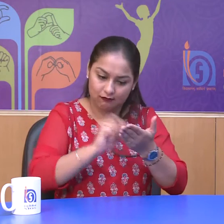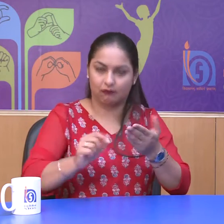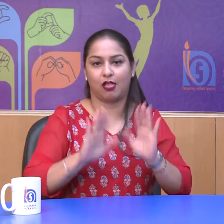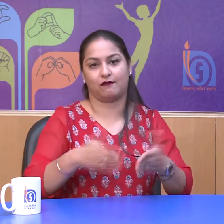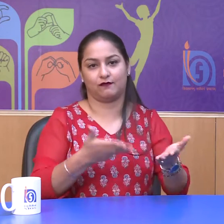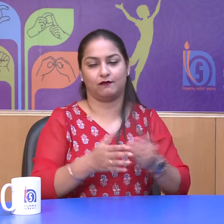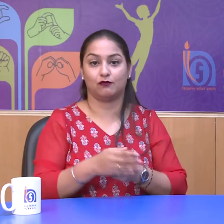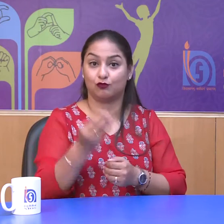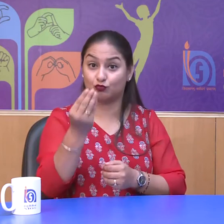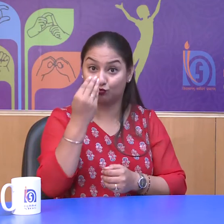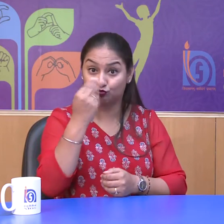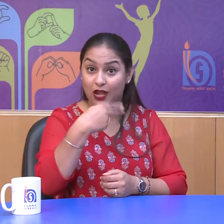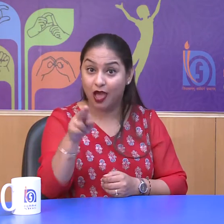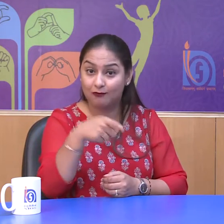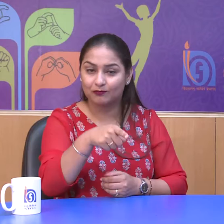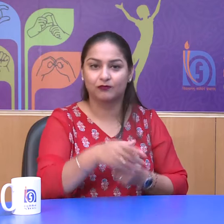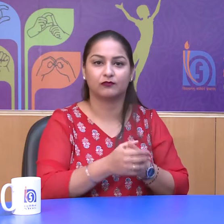The musallajati,